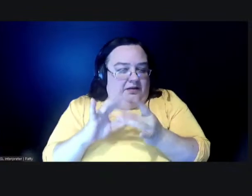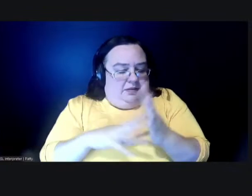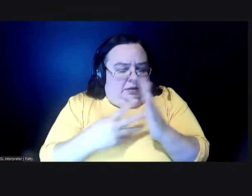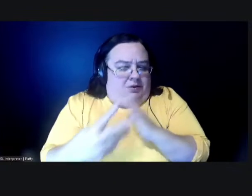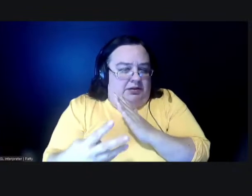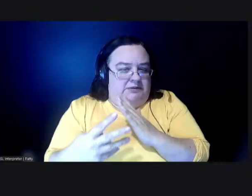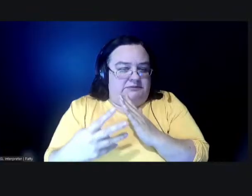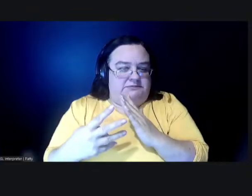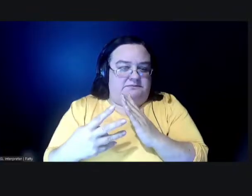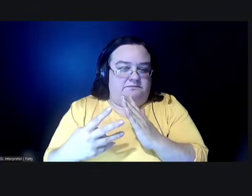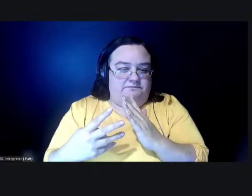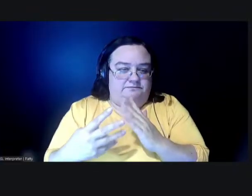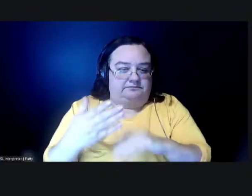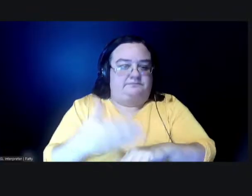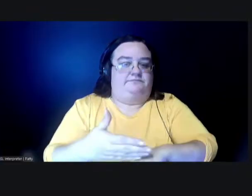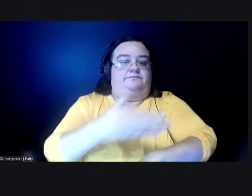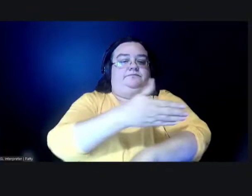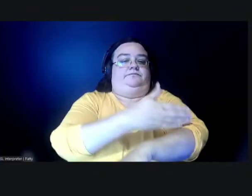upgrading our